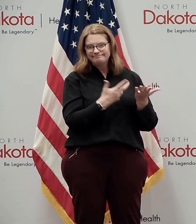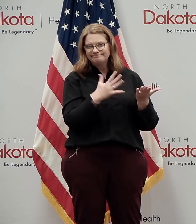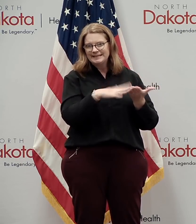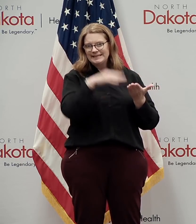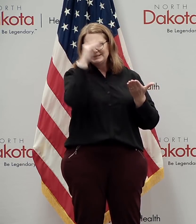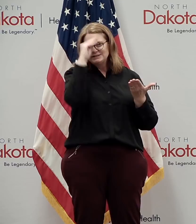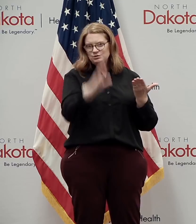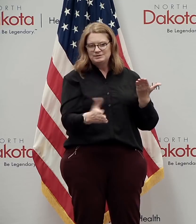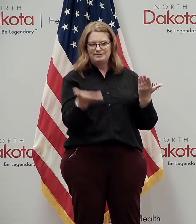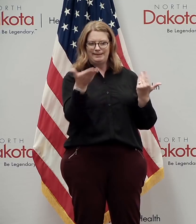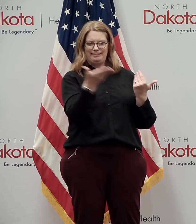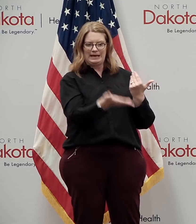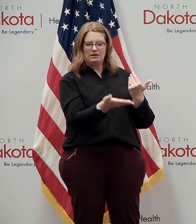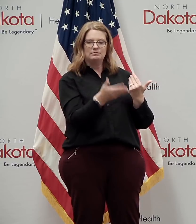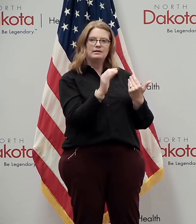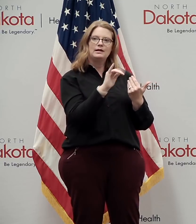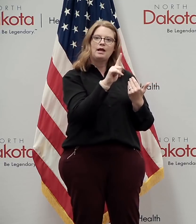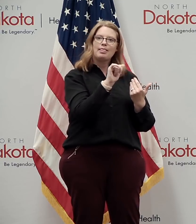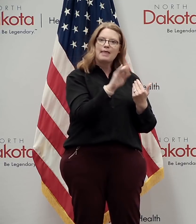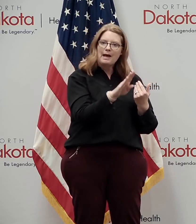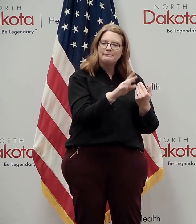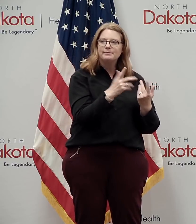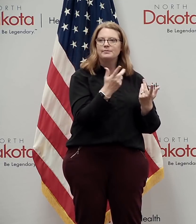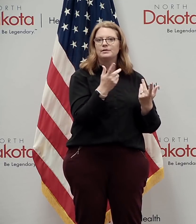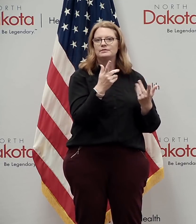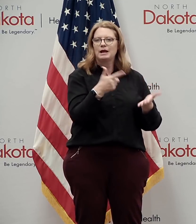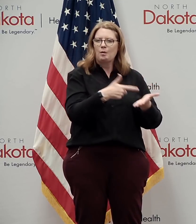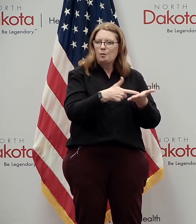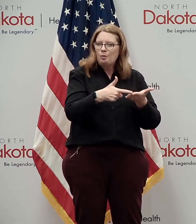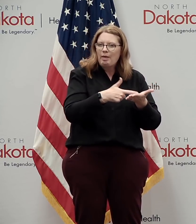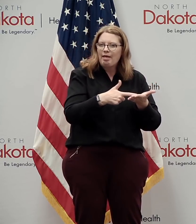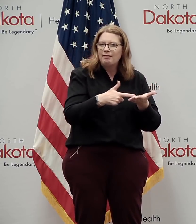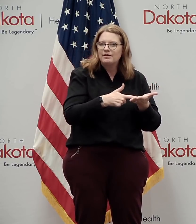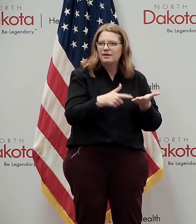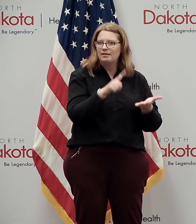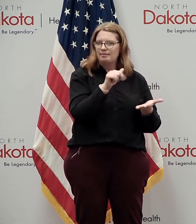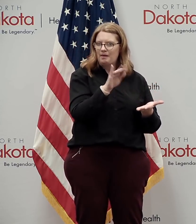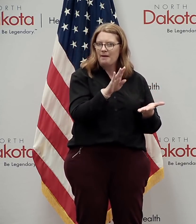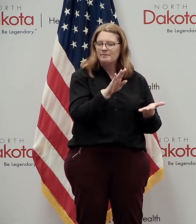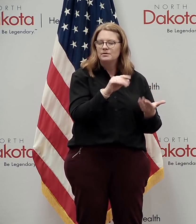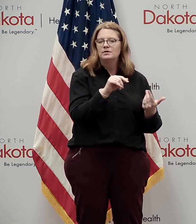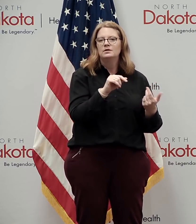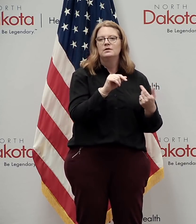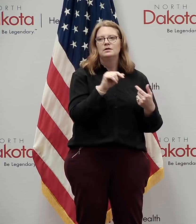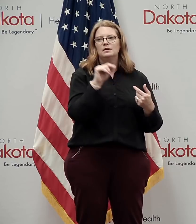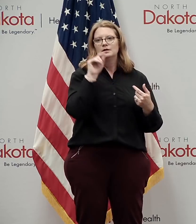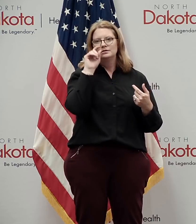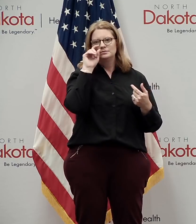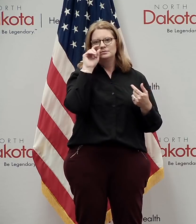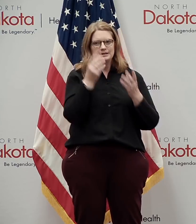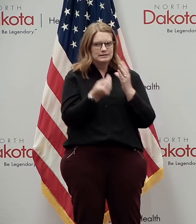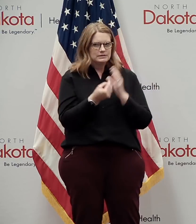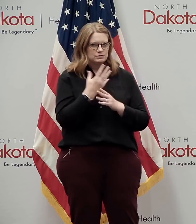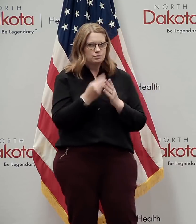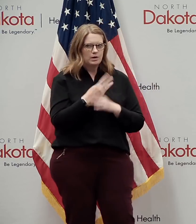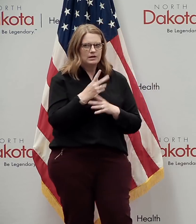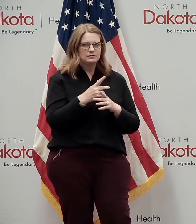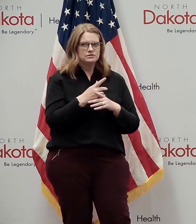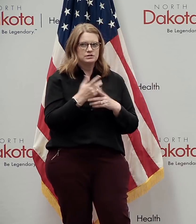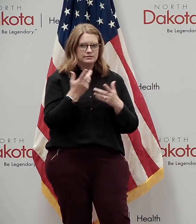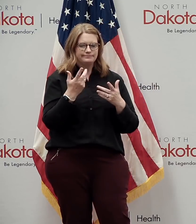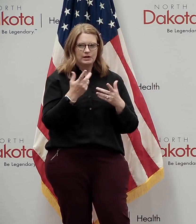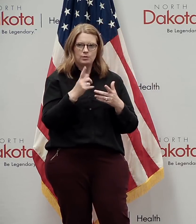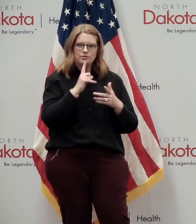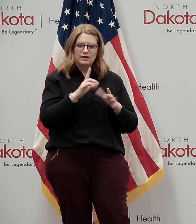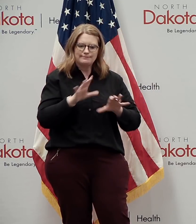students to be in unique labs. You can think of, the welding labs and other things. And we've taken measures in the spring to finish out those classes. So there is a